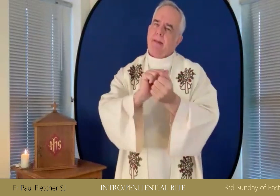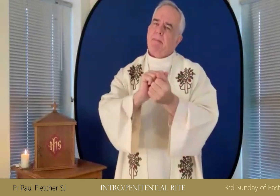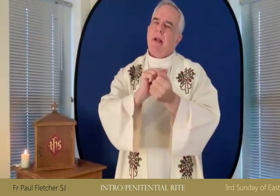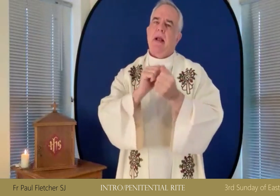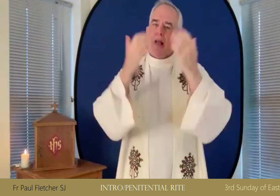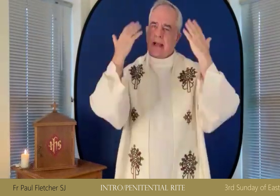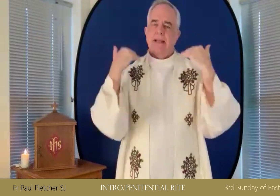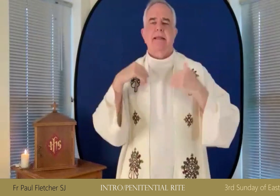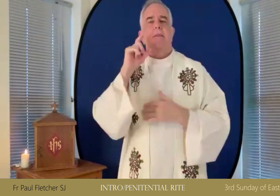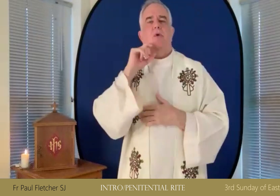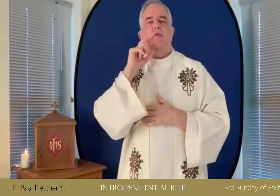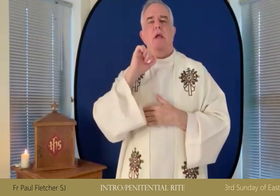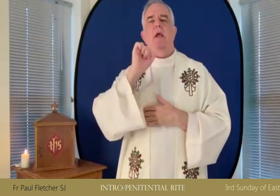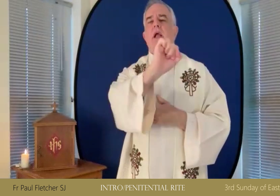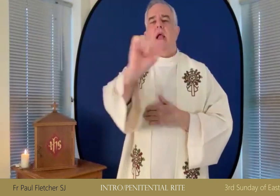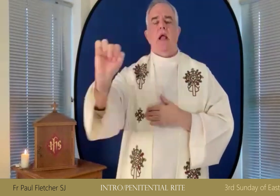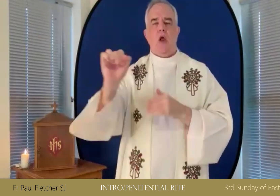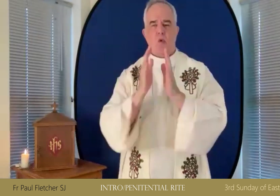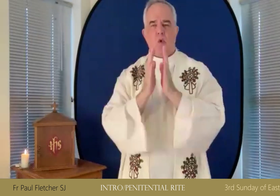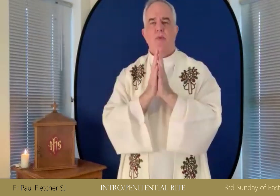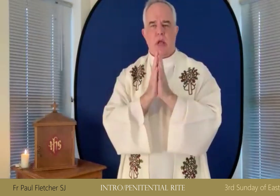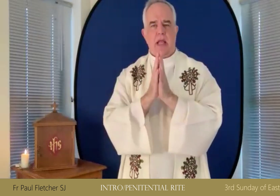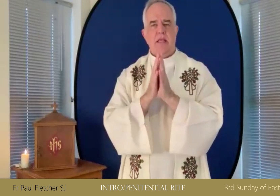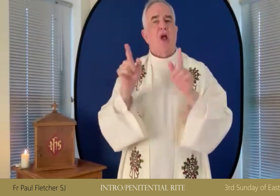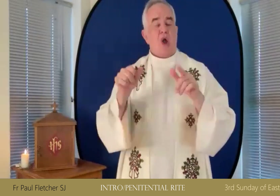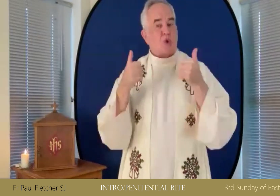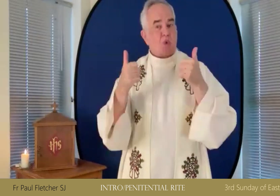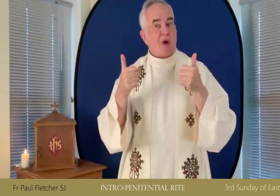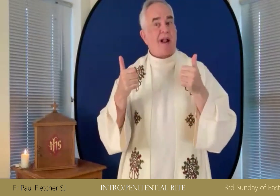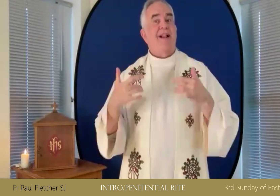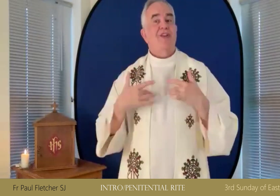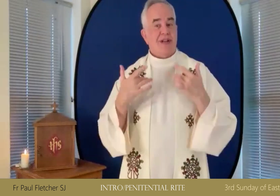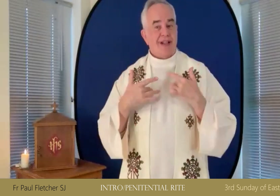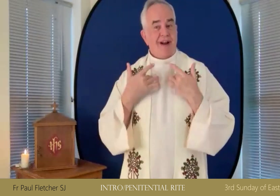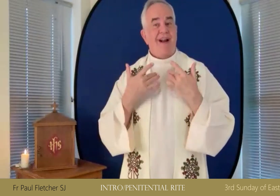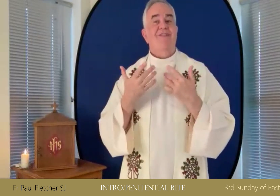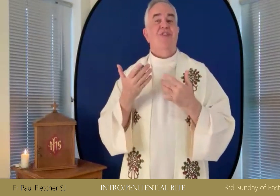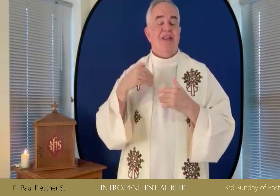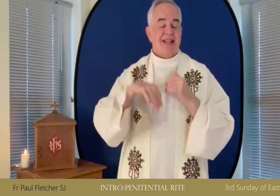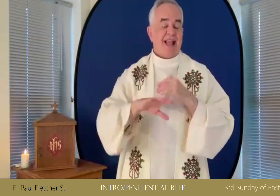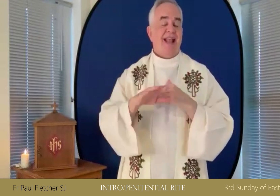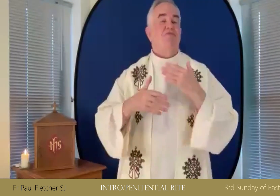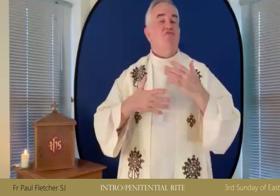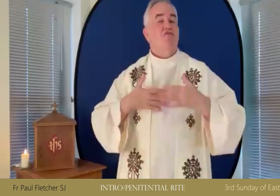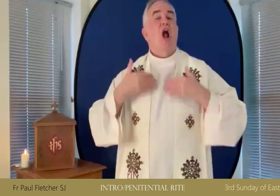keep Sister Maria in your prayers. Goodbye, she glides, she's in